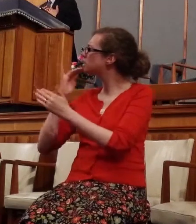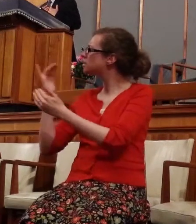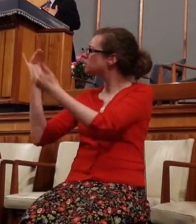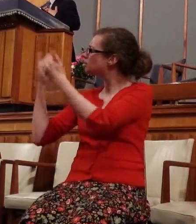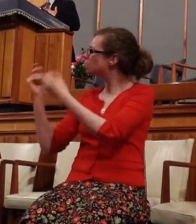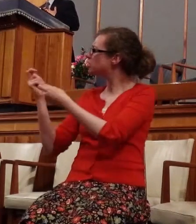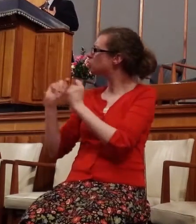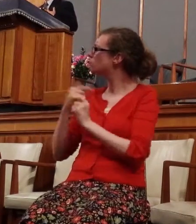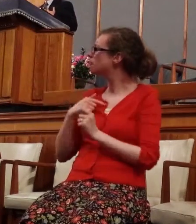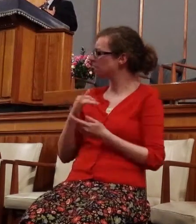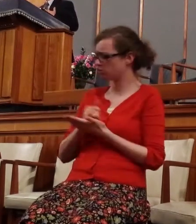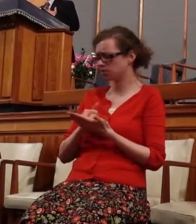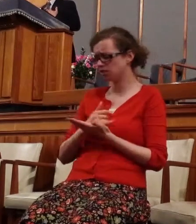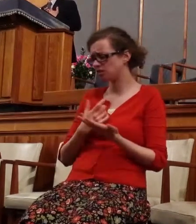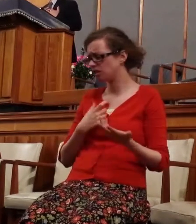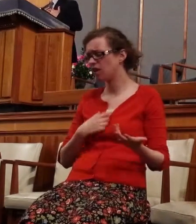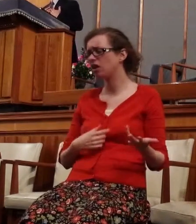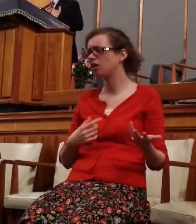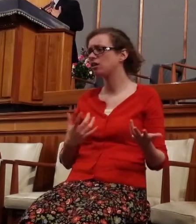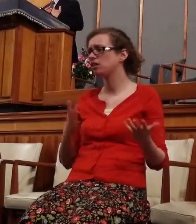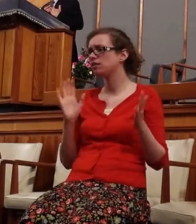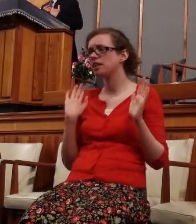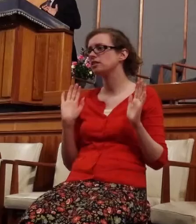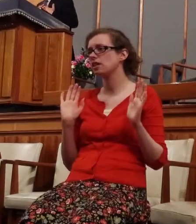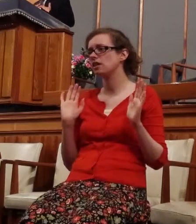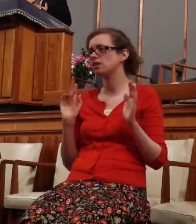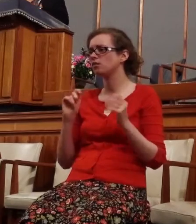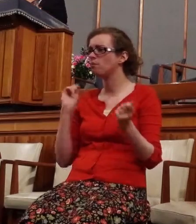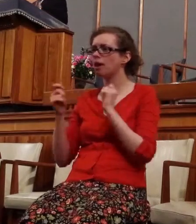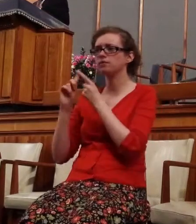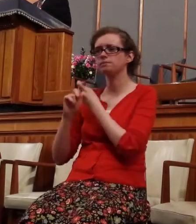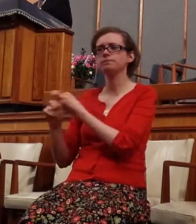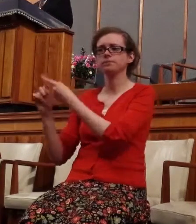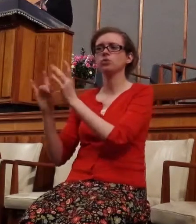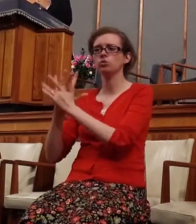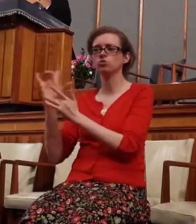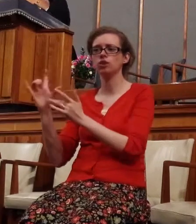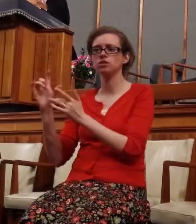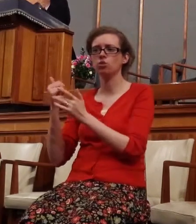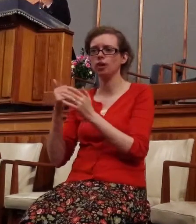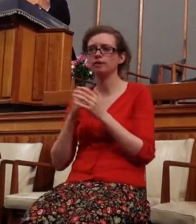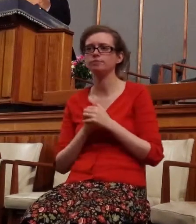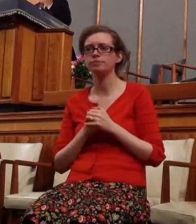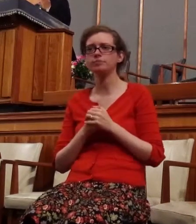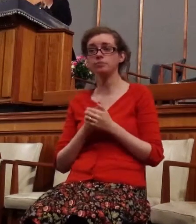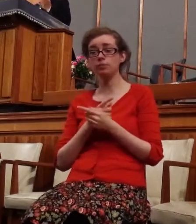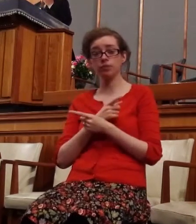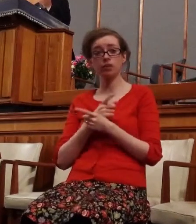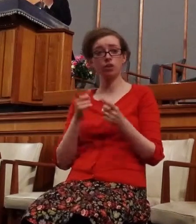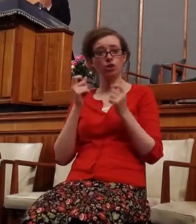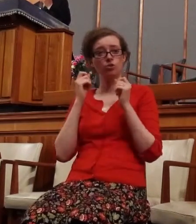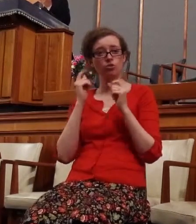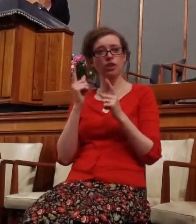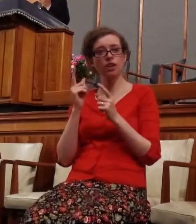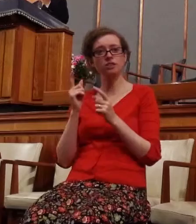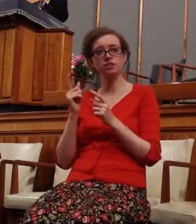sinner. I repent. I trust in the Lord Jesus Christ. But as I close, can you see the changes happening